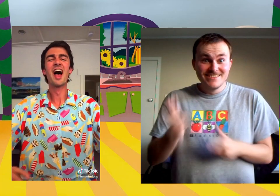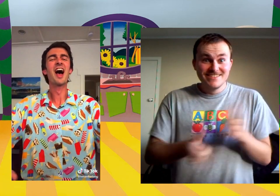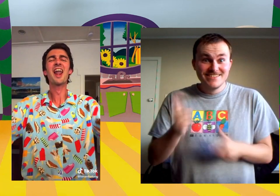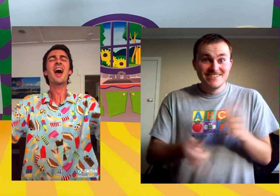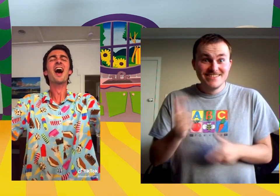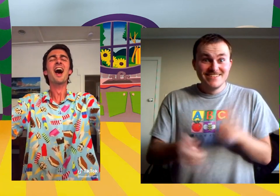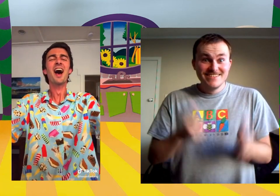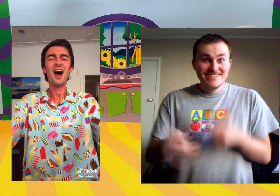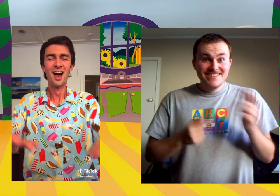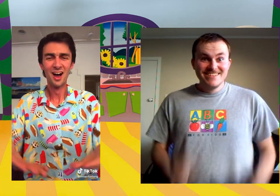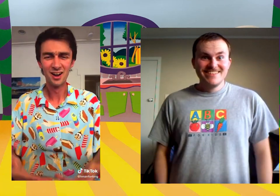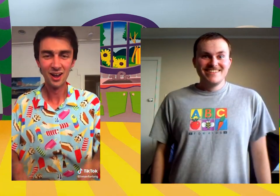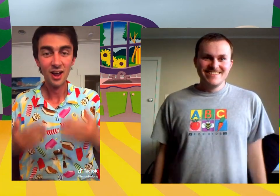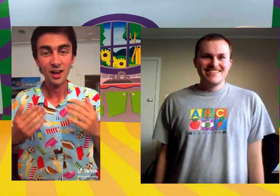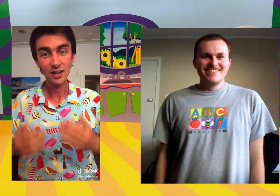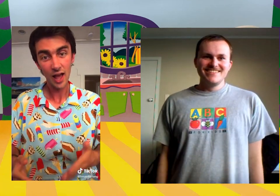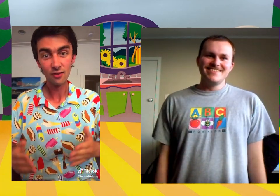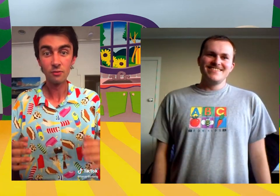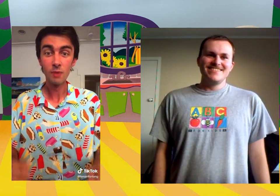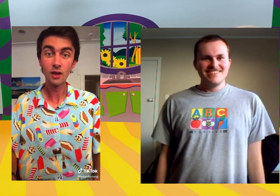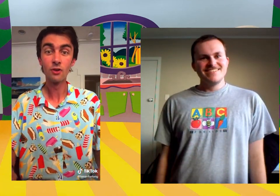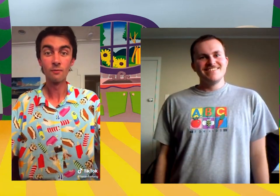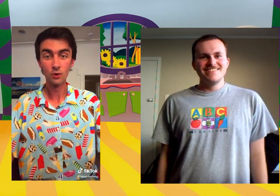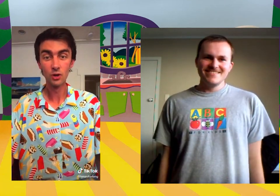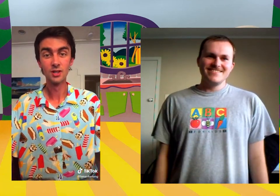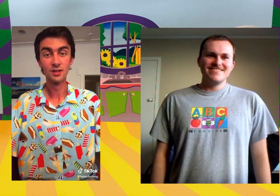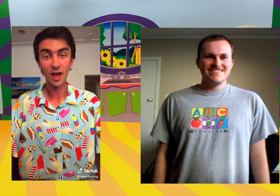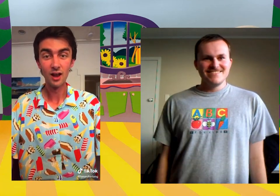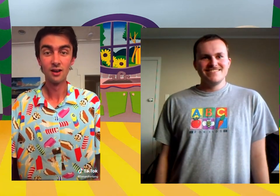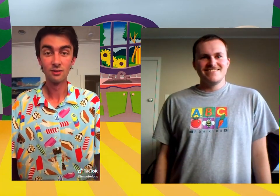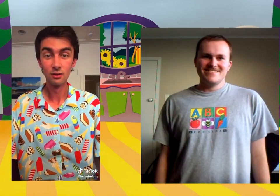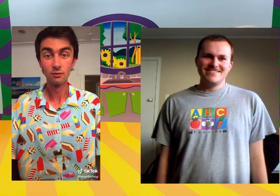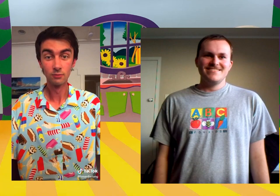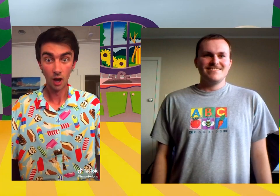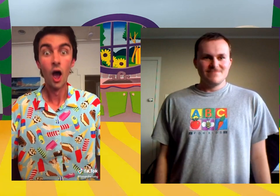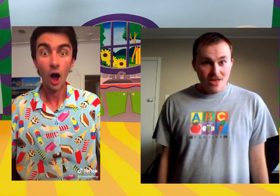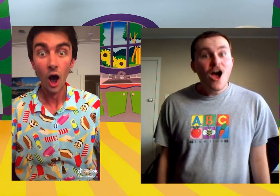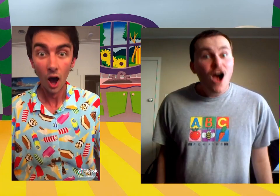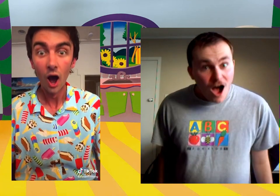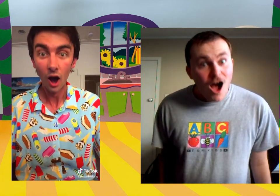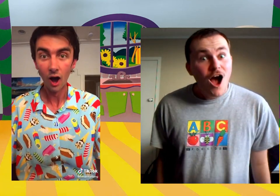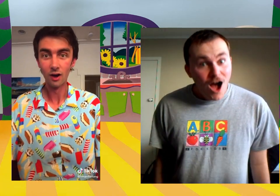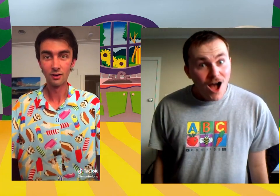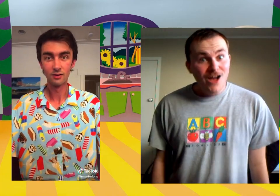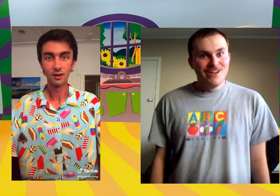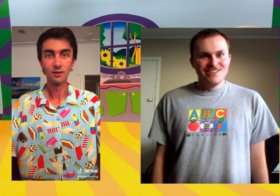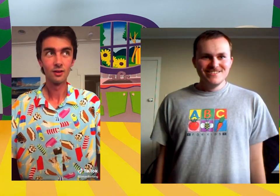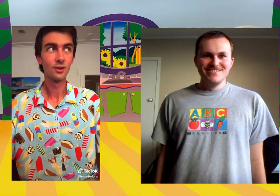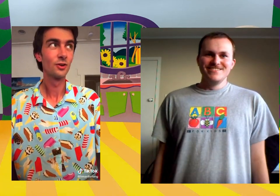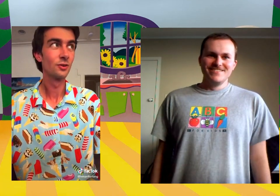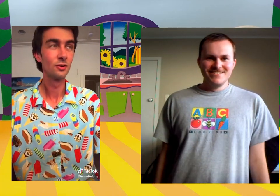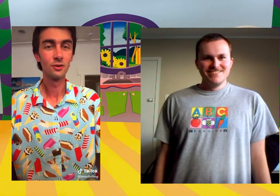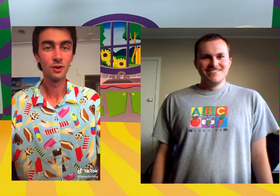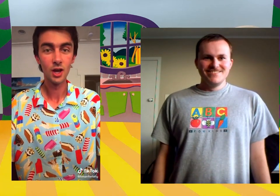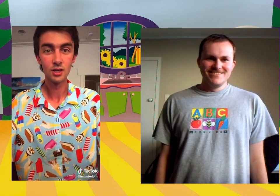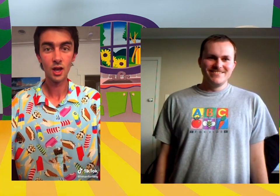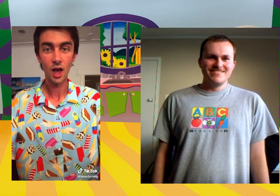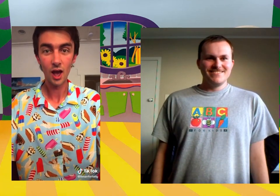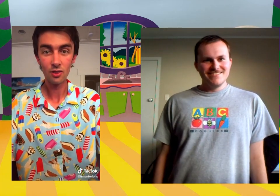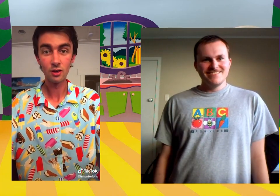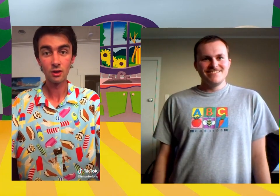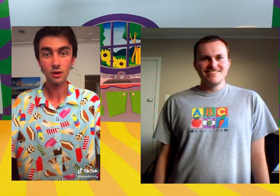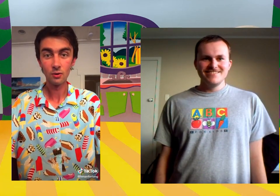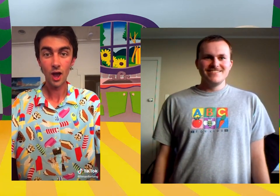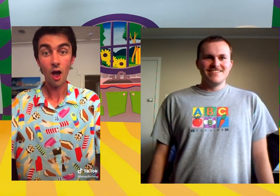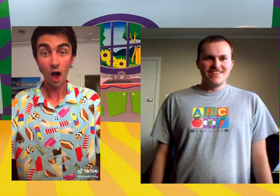fruit salad. Let's make some fruit salad today. Oh, it's fun to do, it's